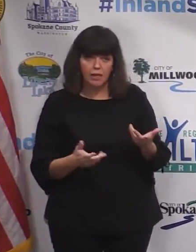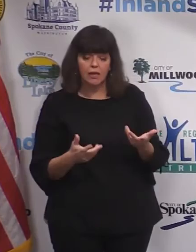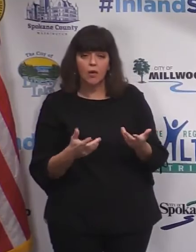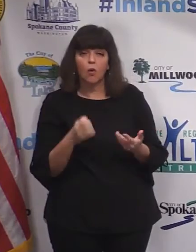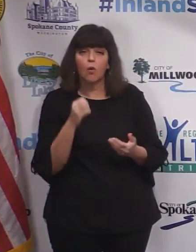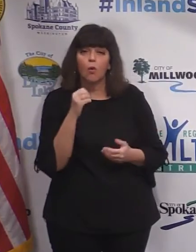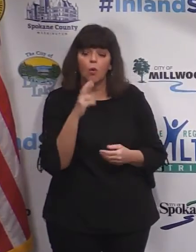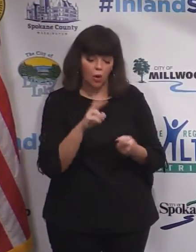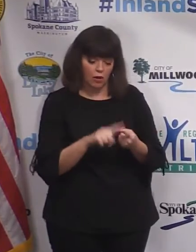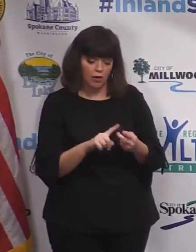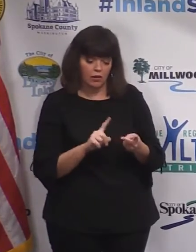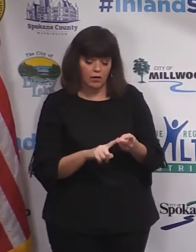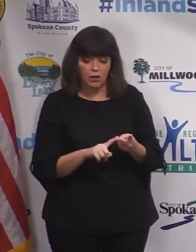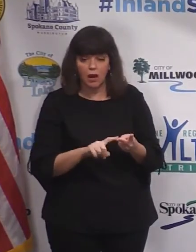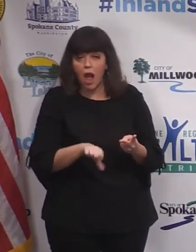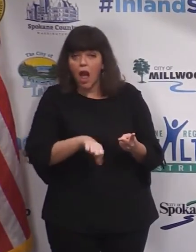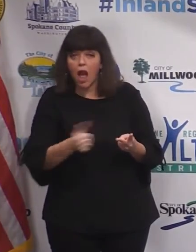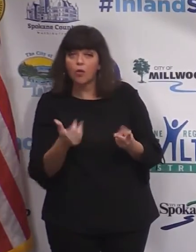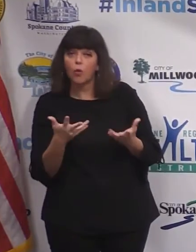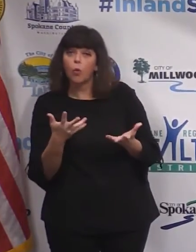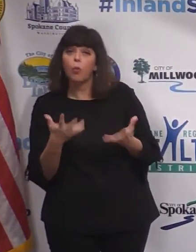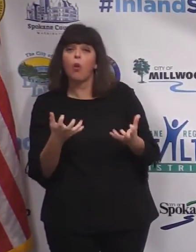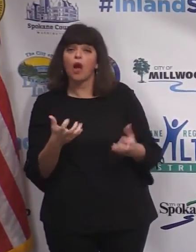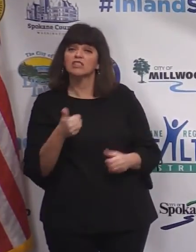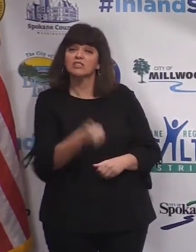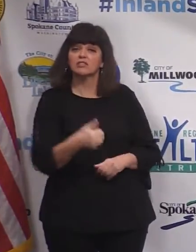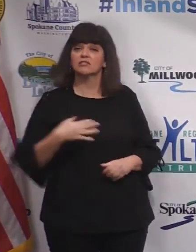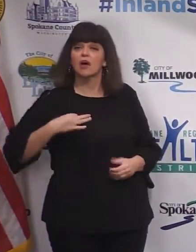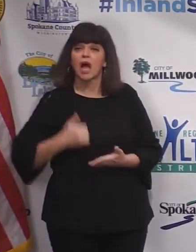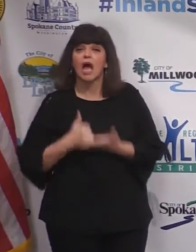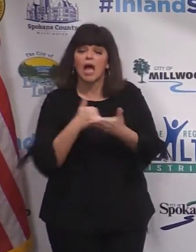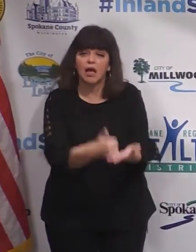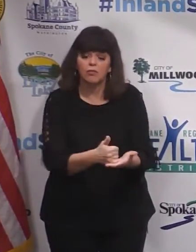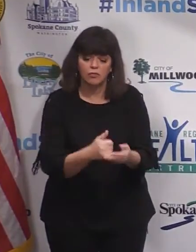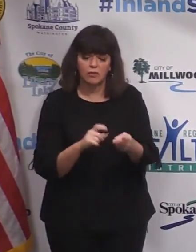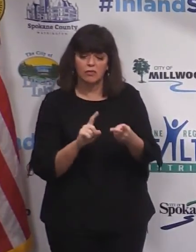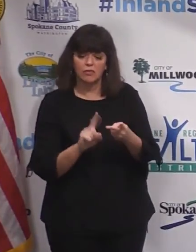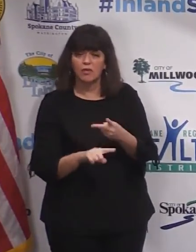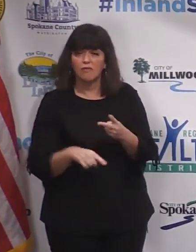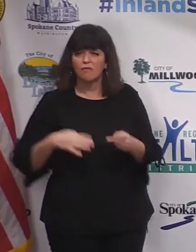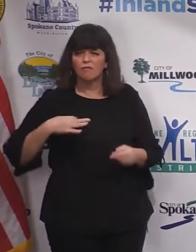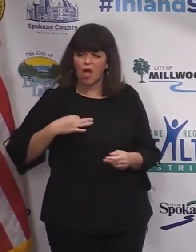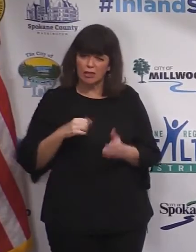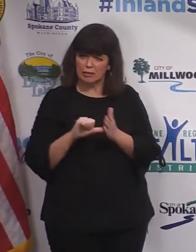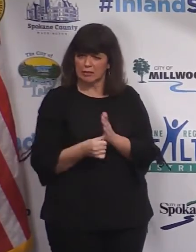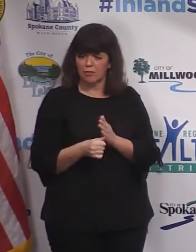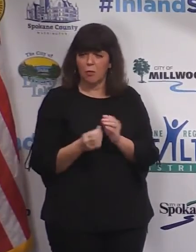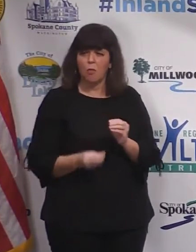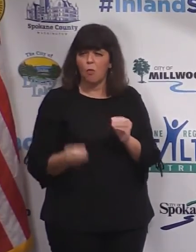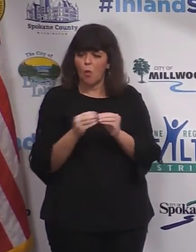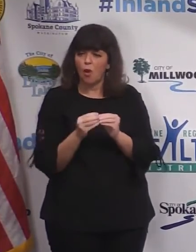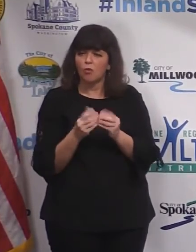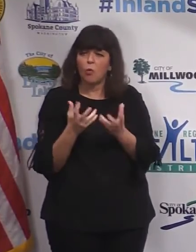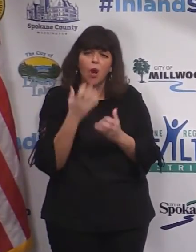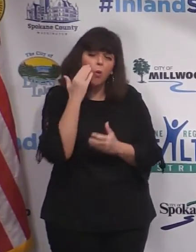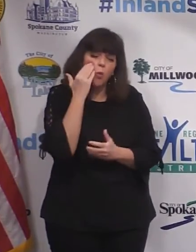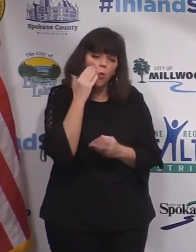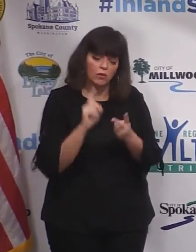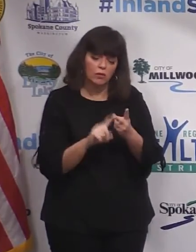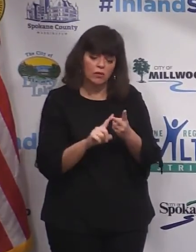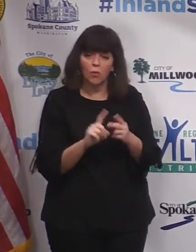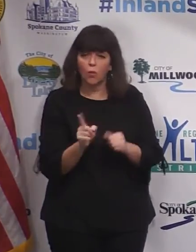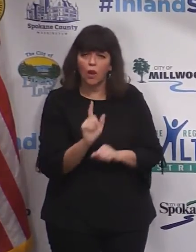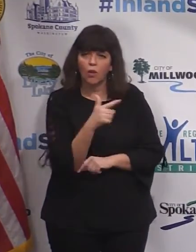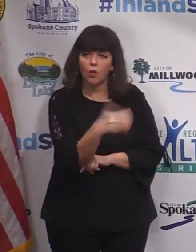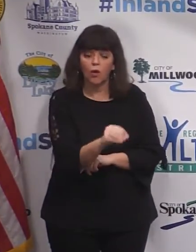and where can they go to do that? The best way to help Second Harvest at this time is to consider making a financial gift. We're